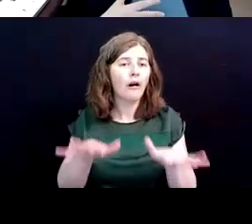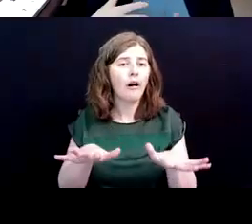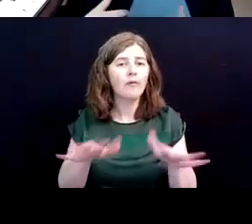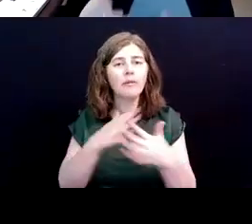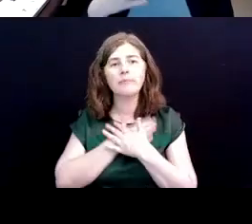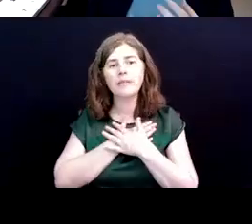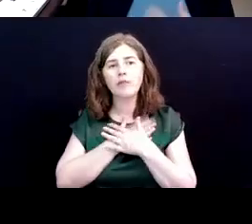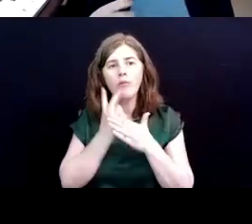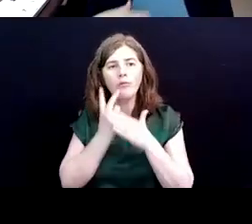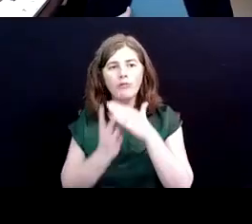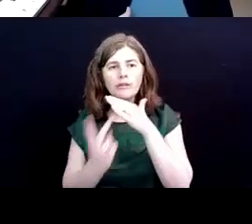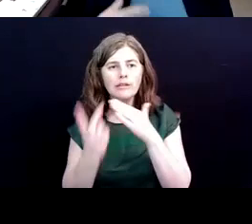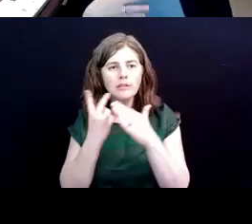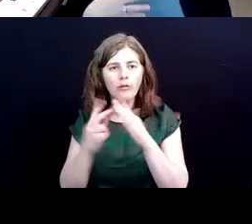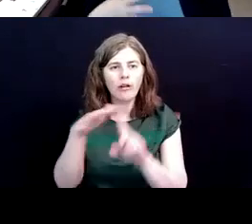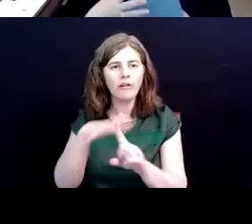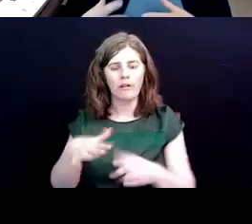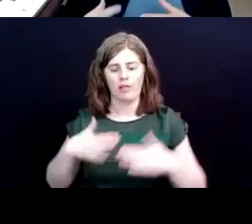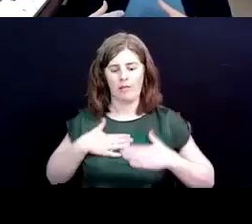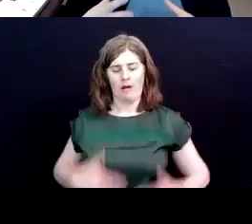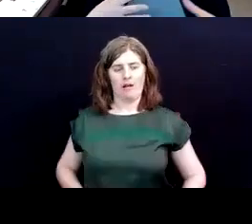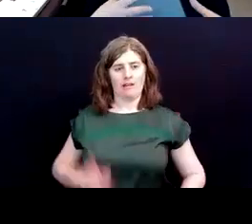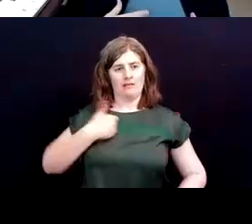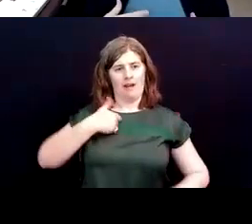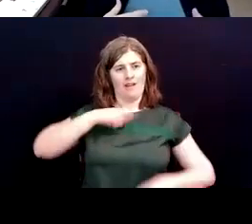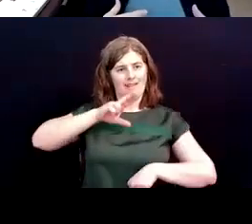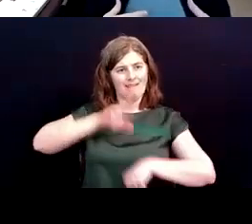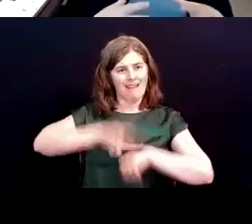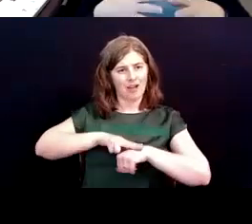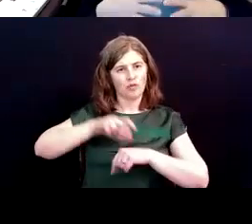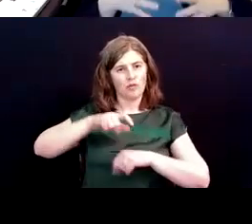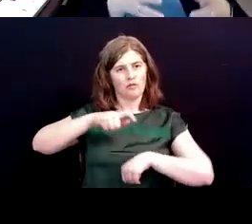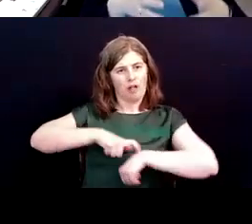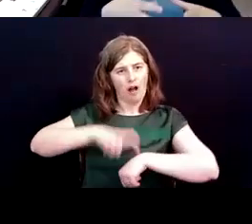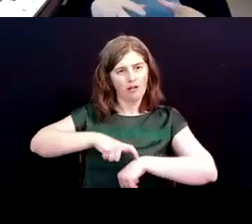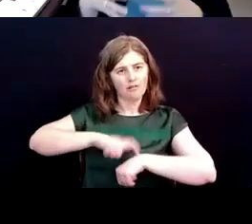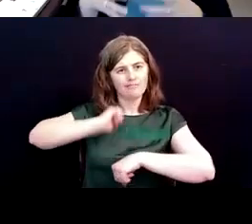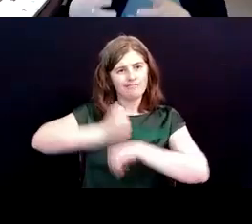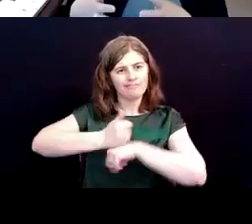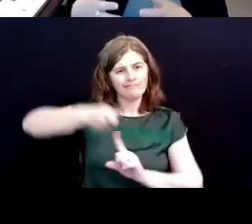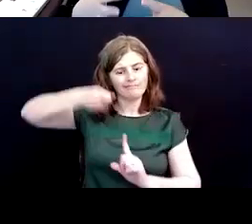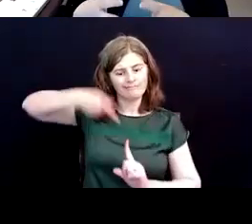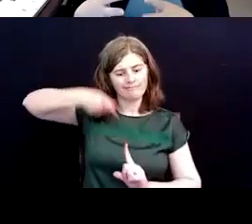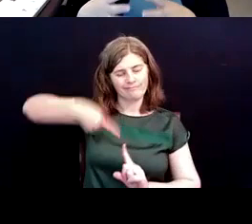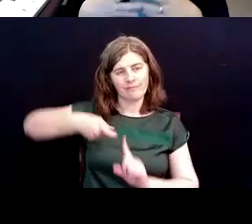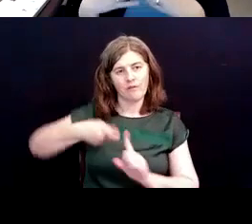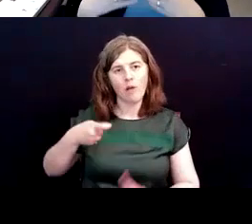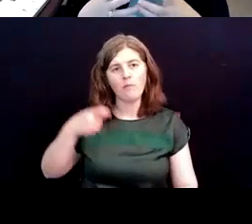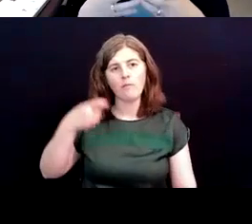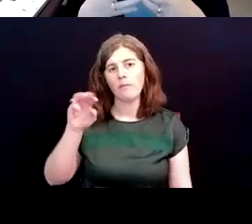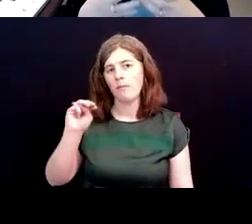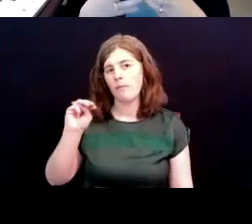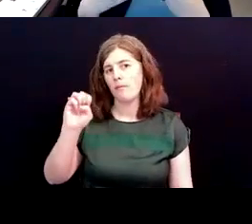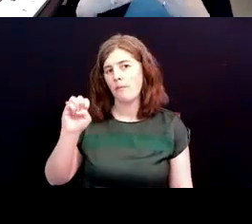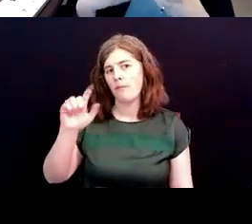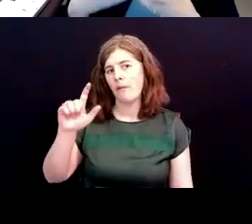bodies have a natural clock. It's set by the hormone called melatonin. And so we have a natural rhythm to our bodies, and our bodies